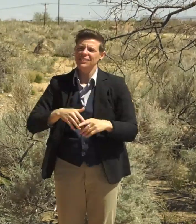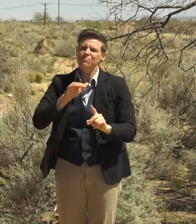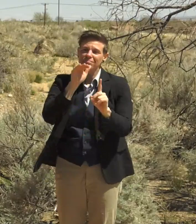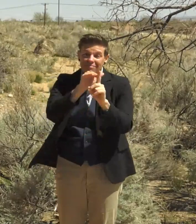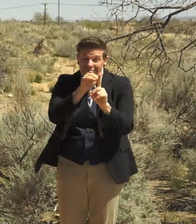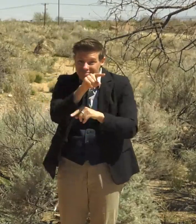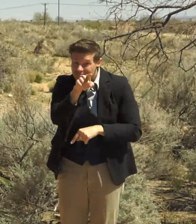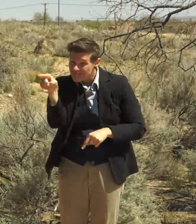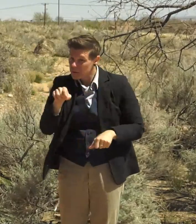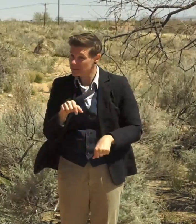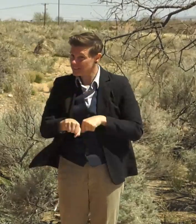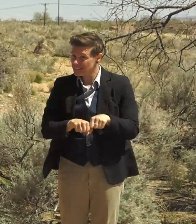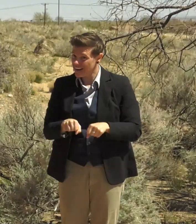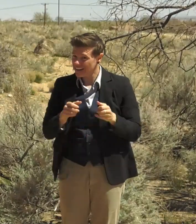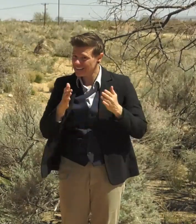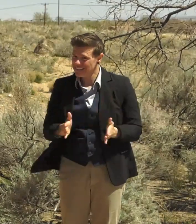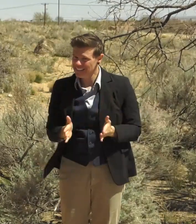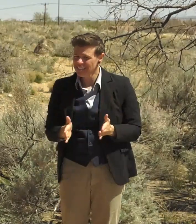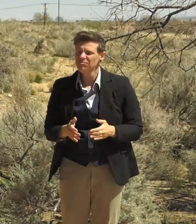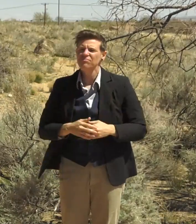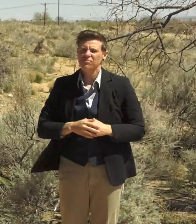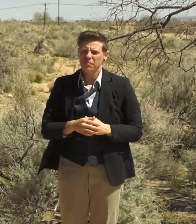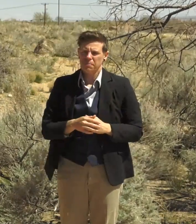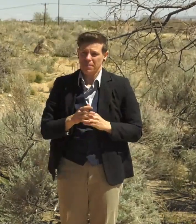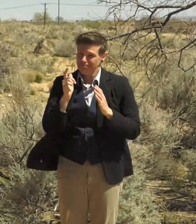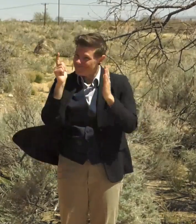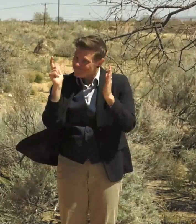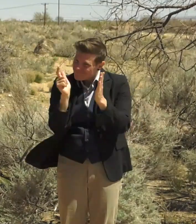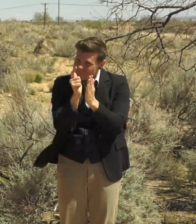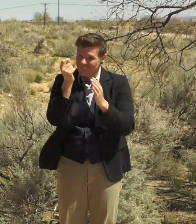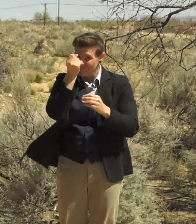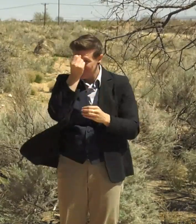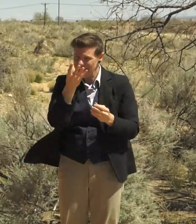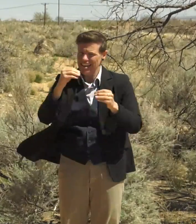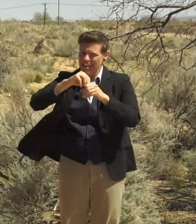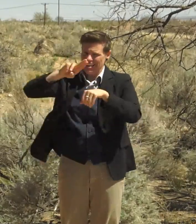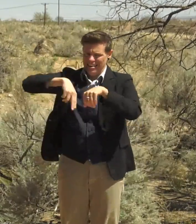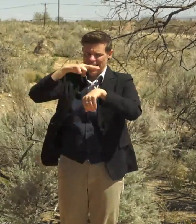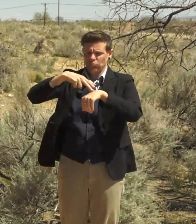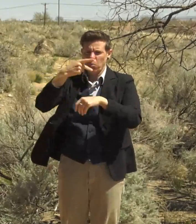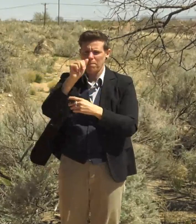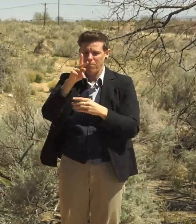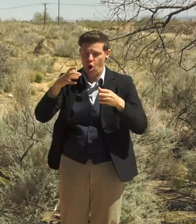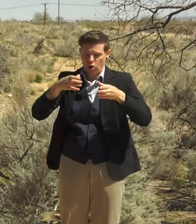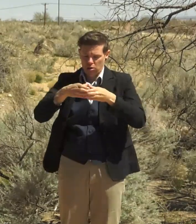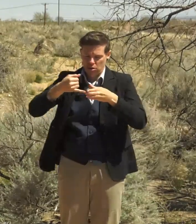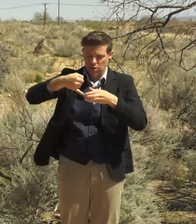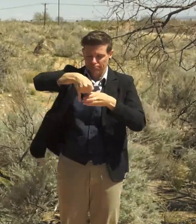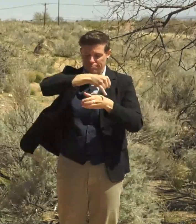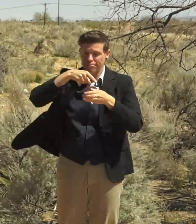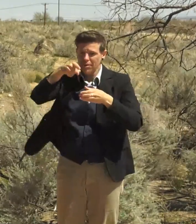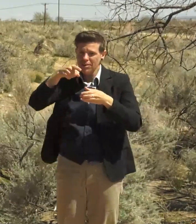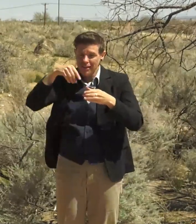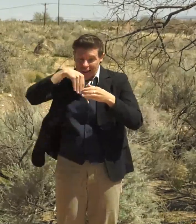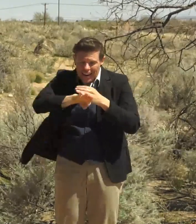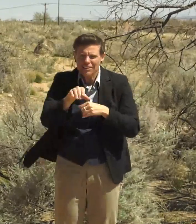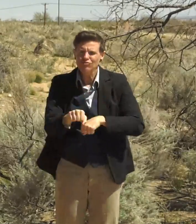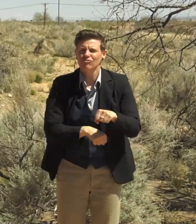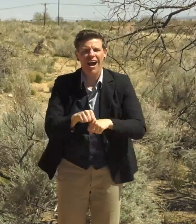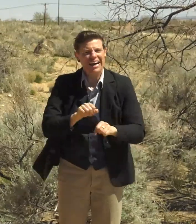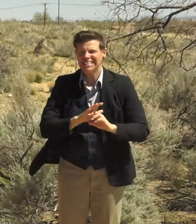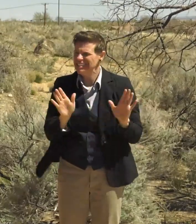within the monument boundaries. And if you have any questions about where you are within the monument, there is pretty